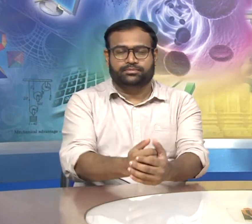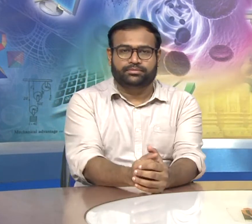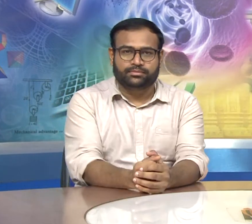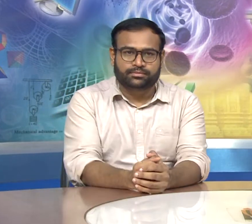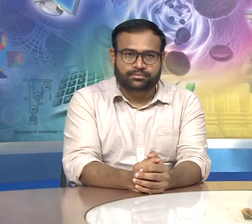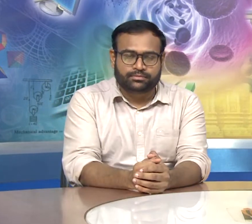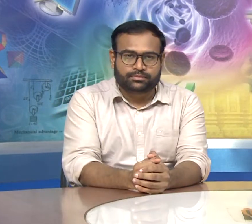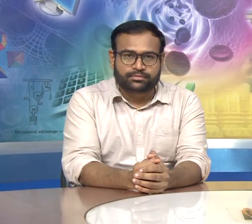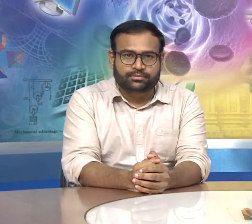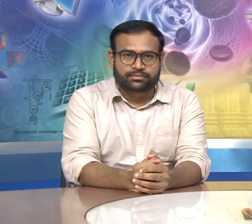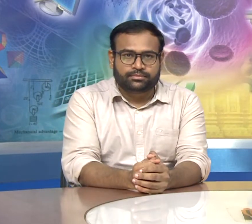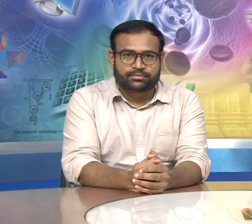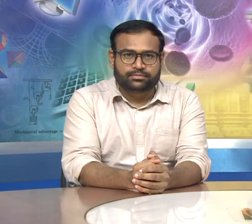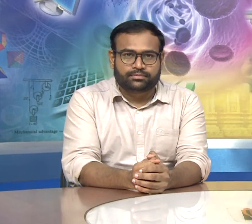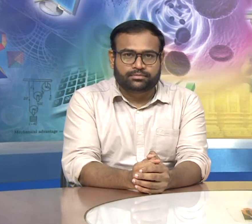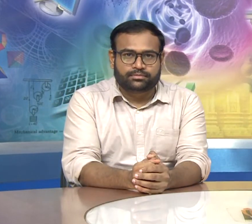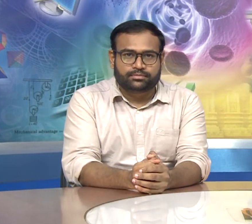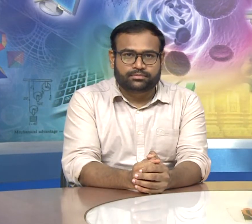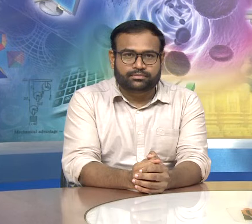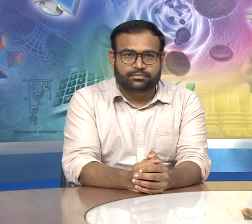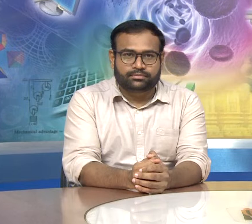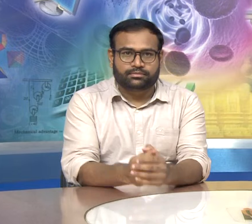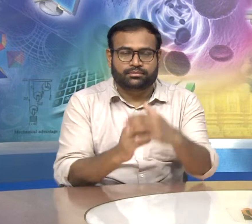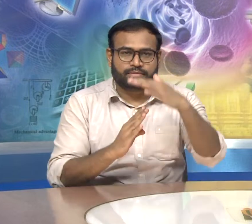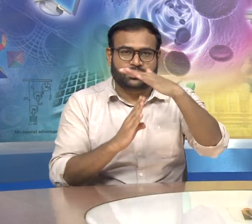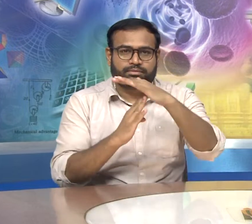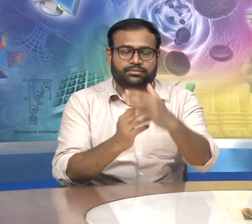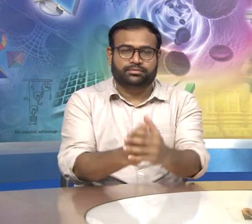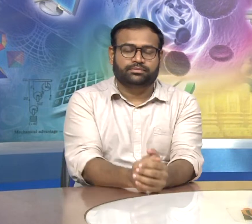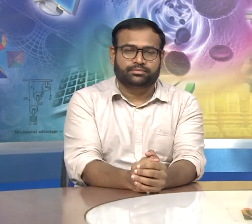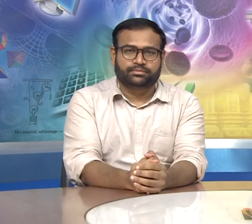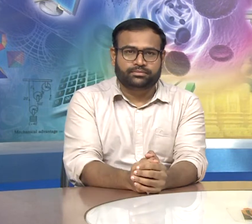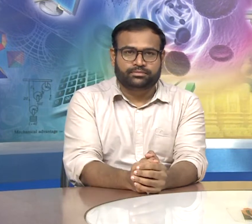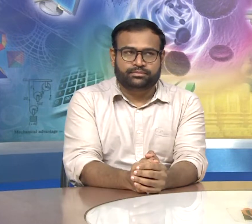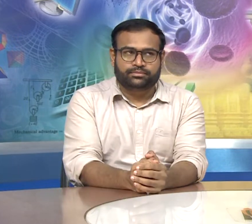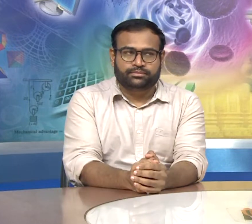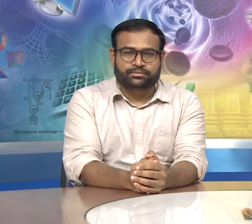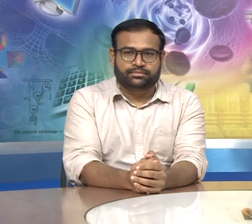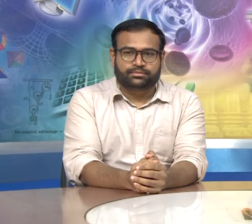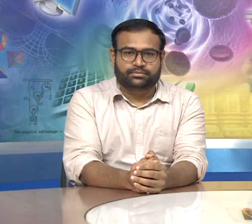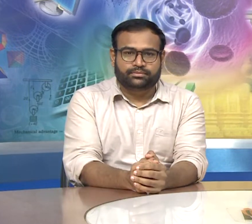All these are objectives of the lesson. Break.